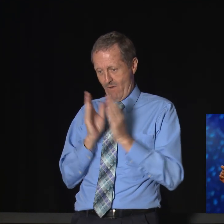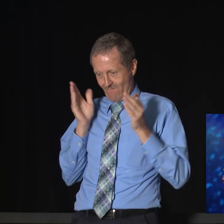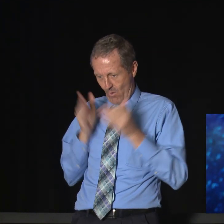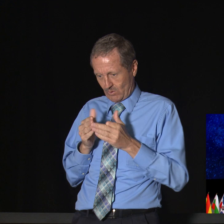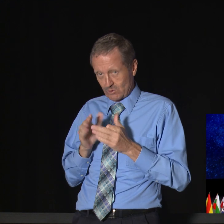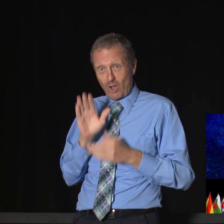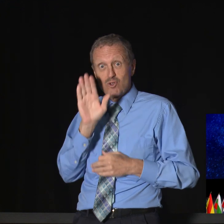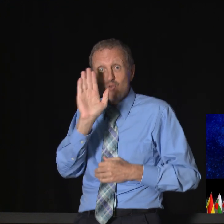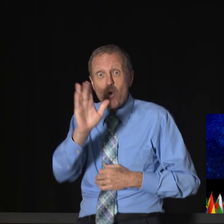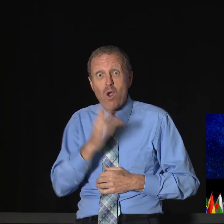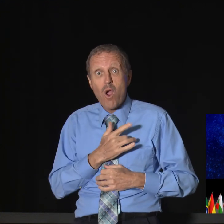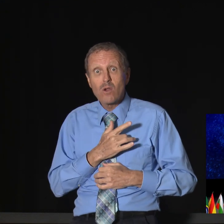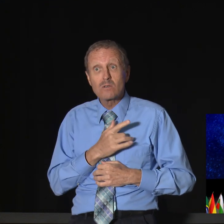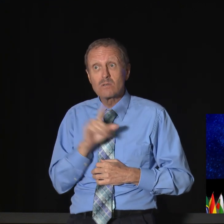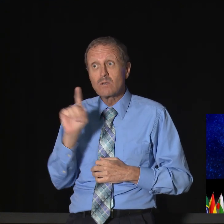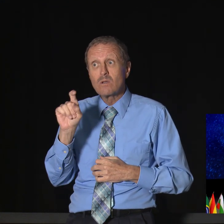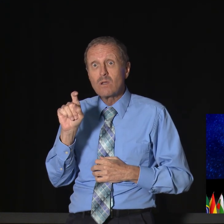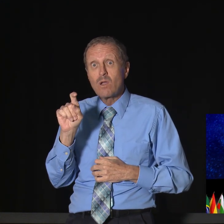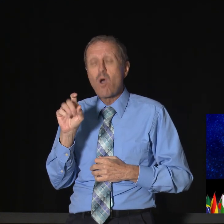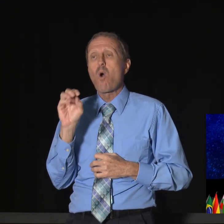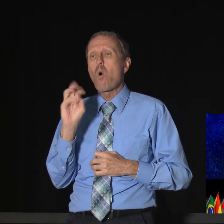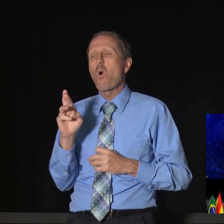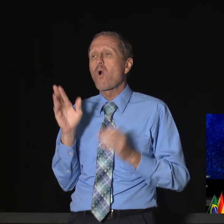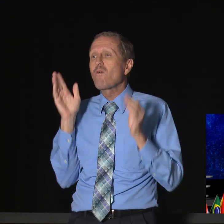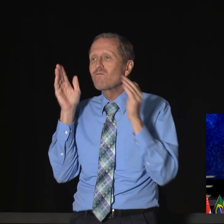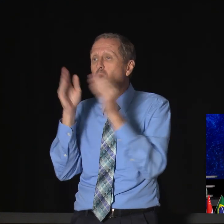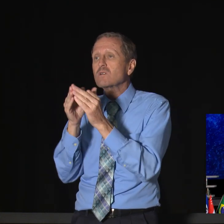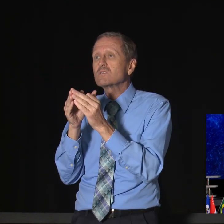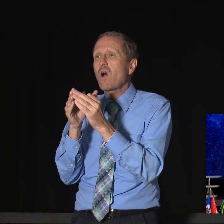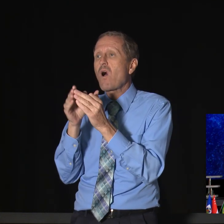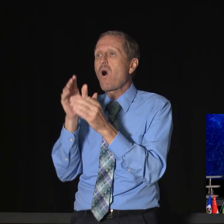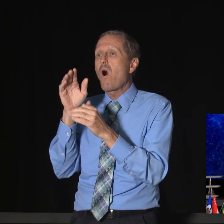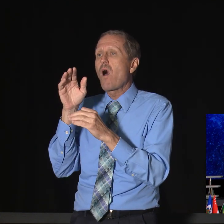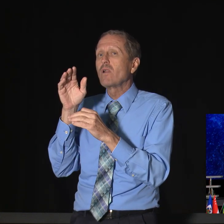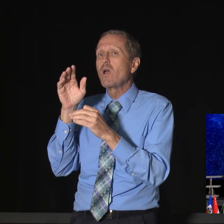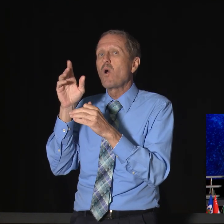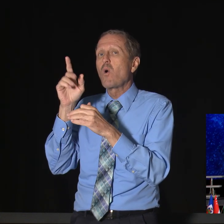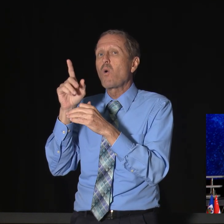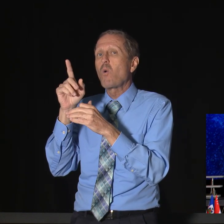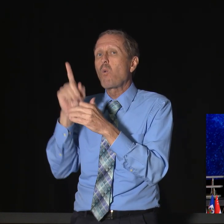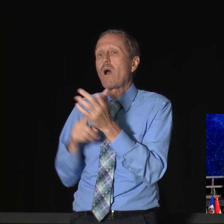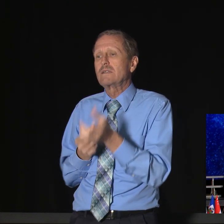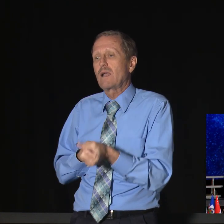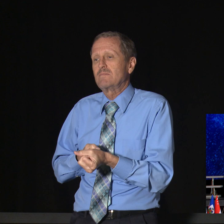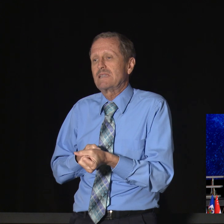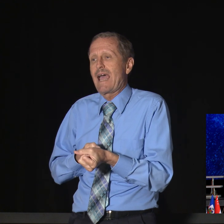heart, or are your prayers focused on what issues out of your heart?